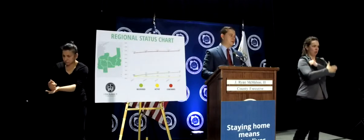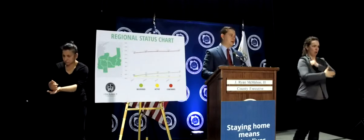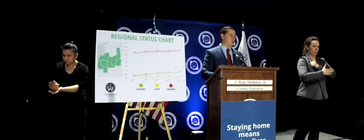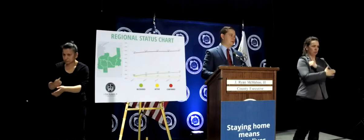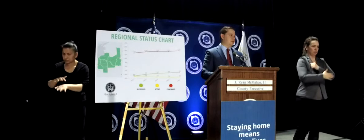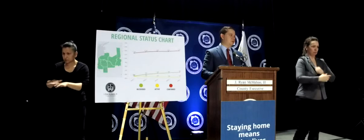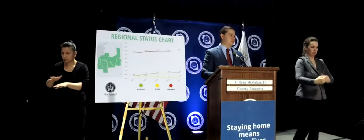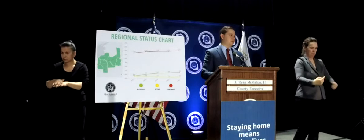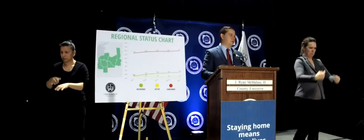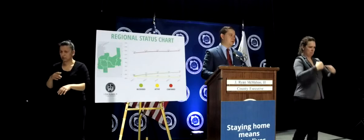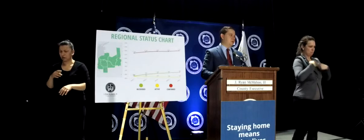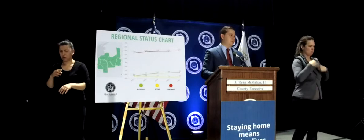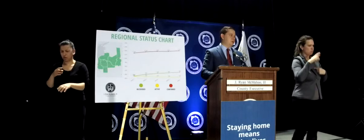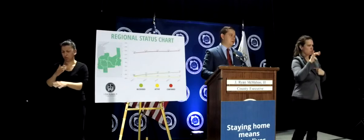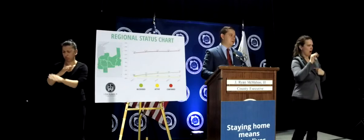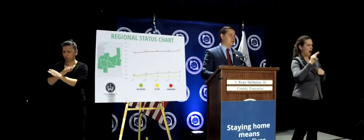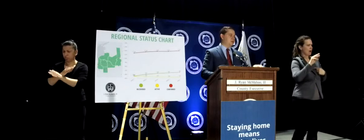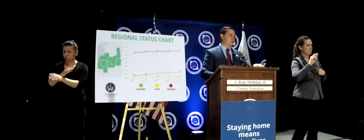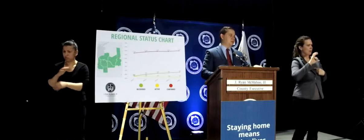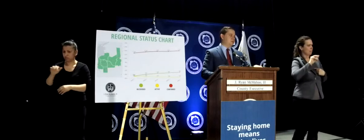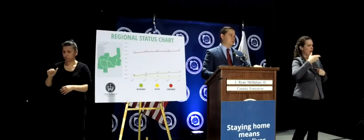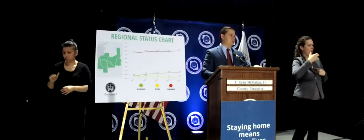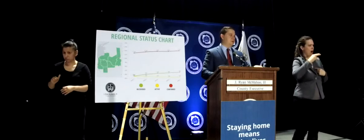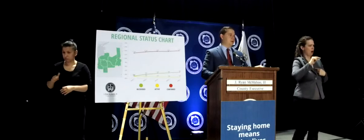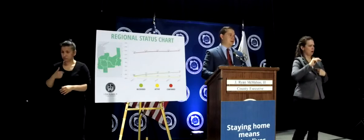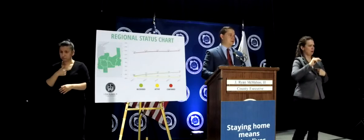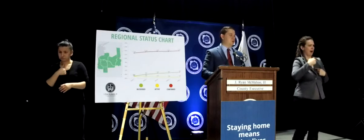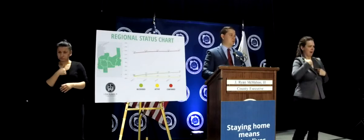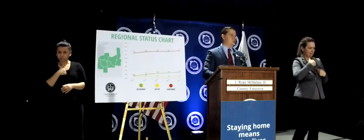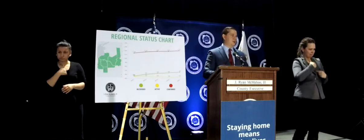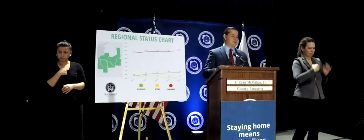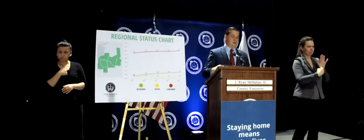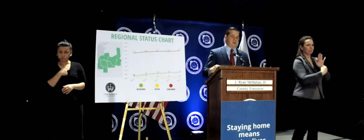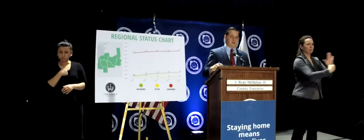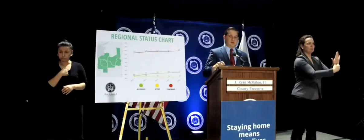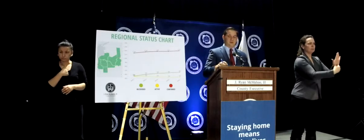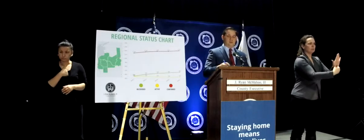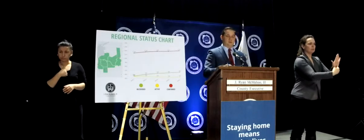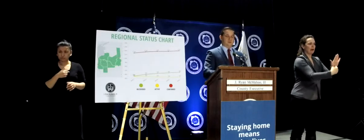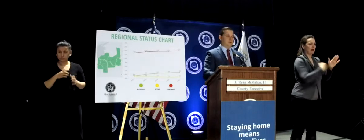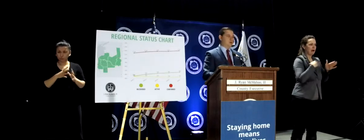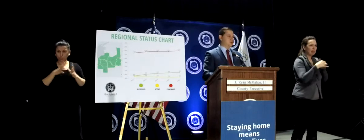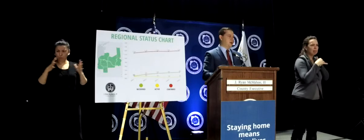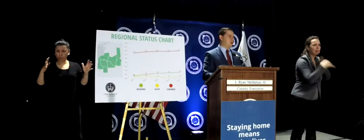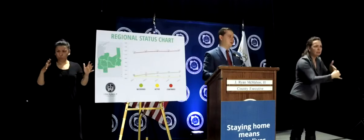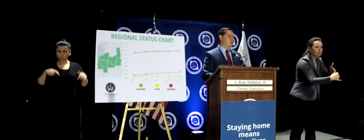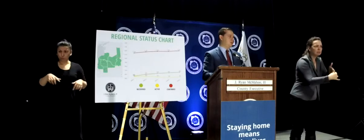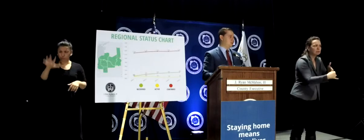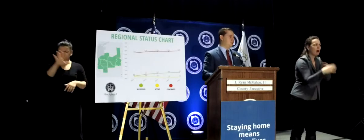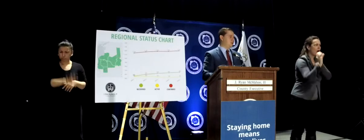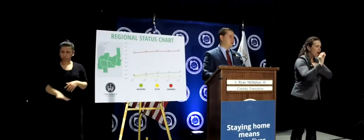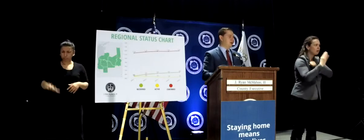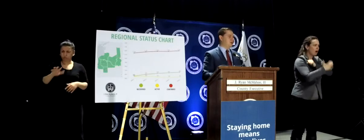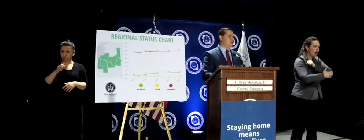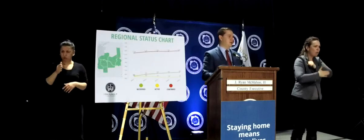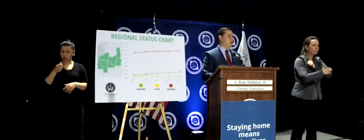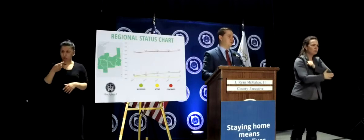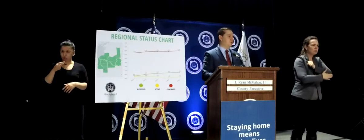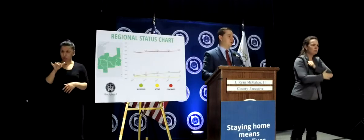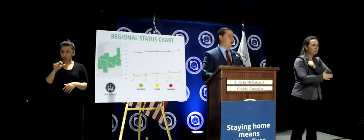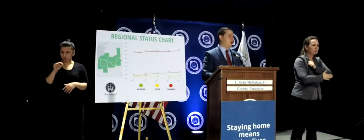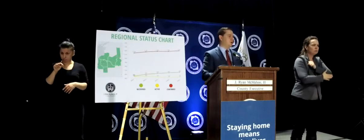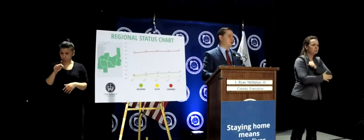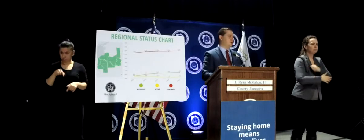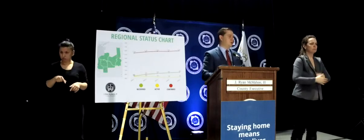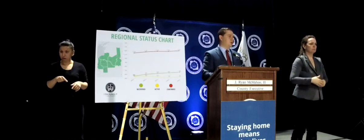from the largest county in Central, is taking the lead, and Tony Pacenti, the largest county and the county executive